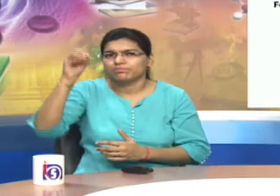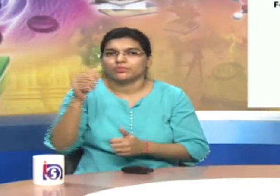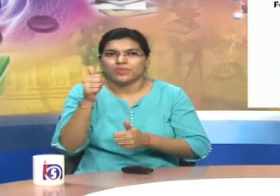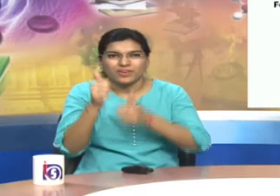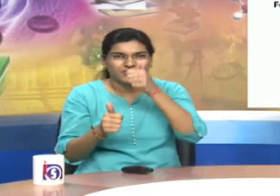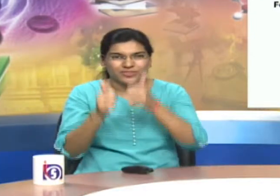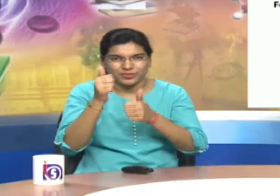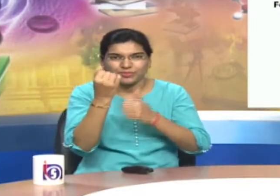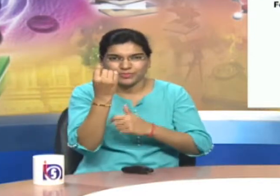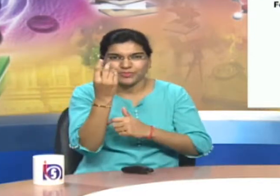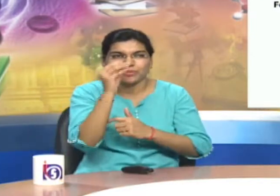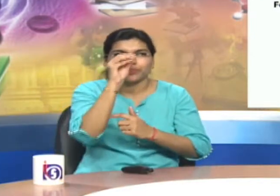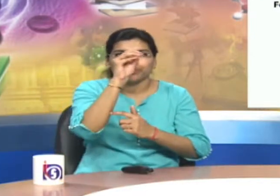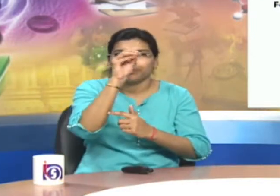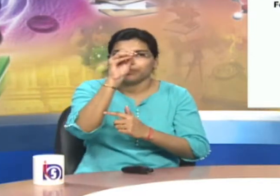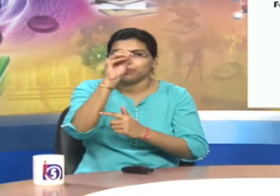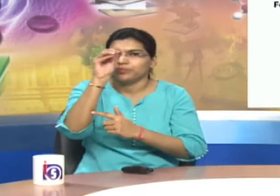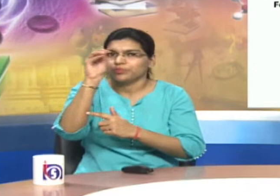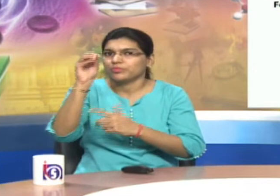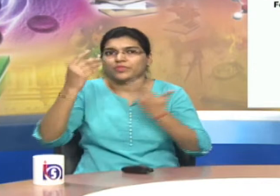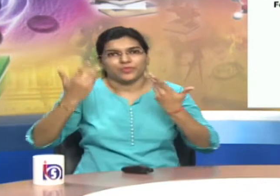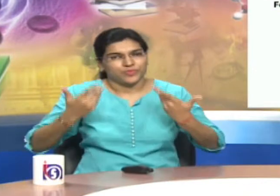that there are few marks written.